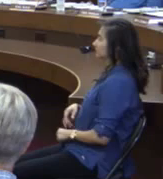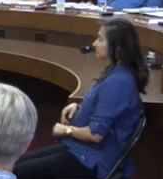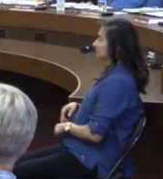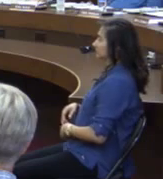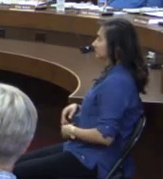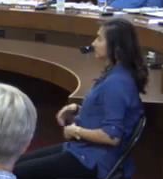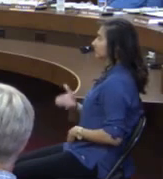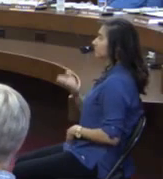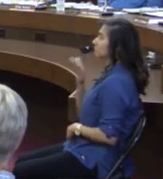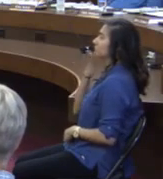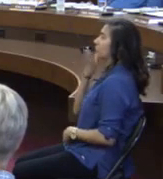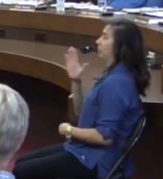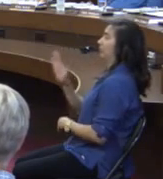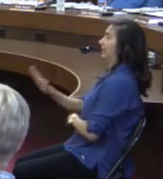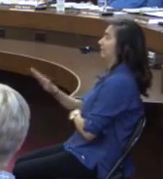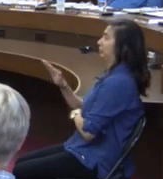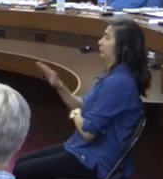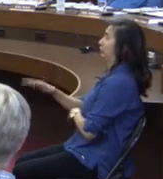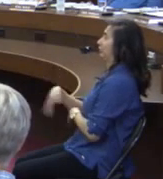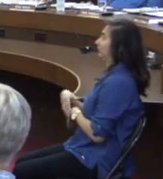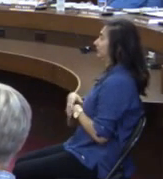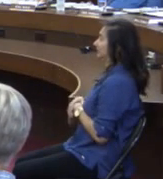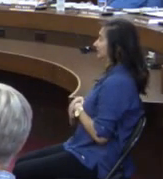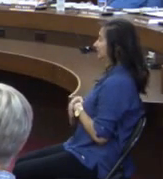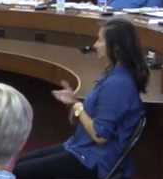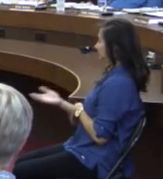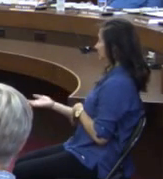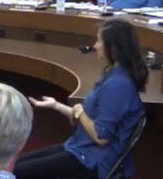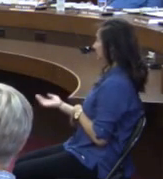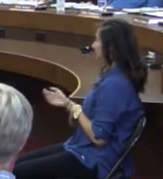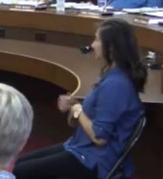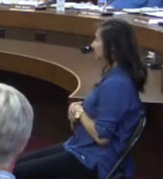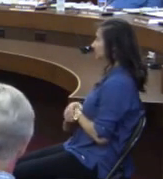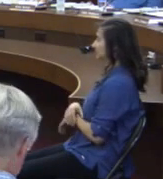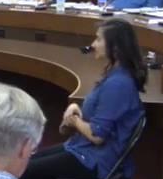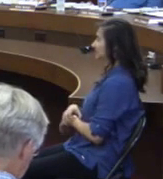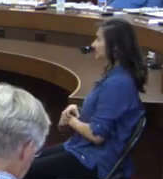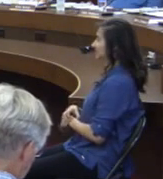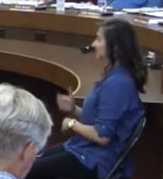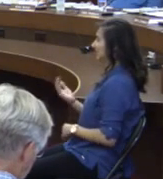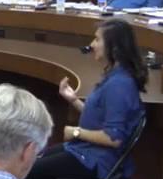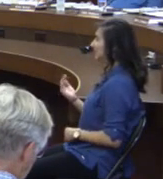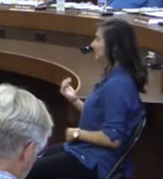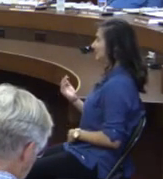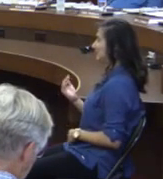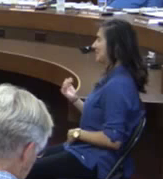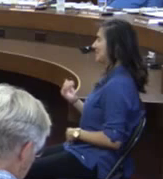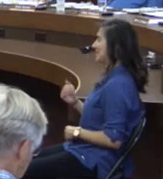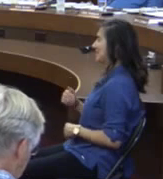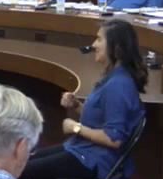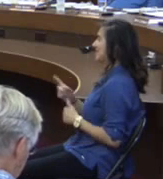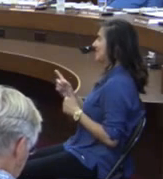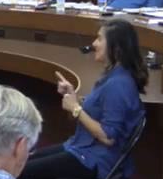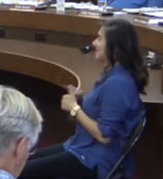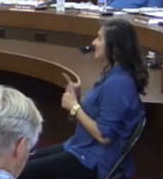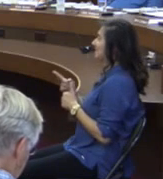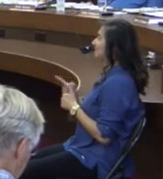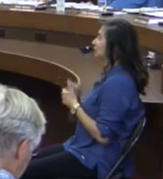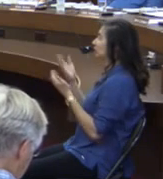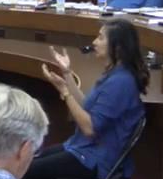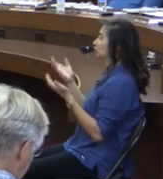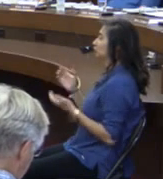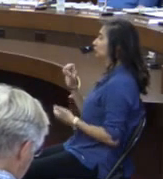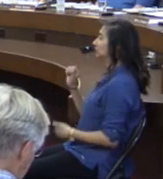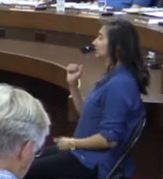Good afternoon. Let's see, Sarah, come on closer. First, I'm going to